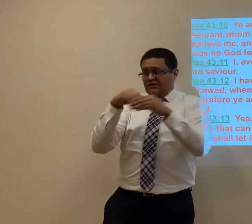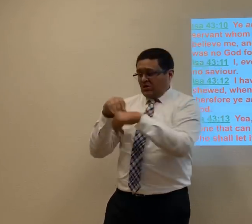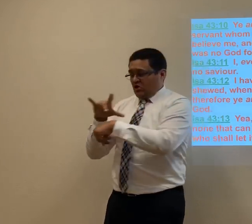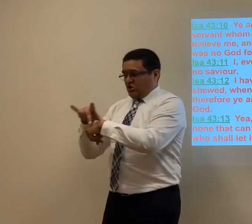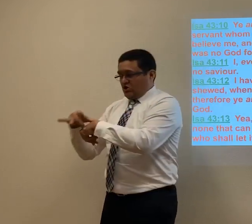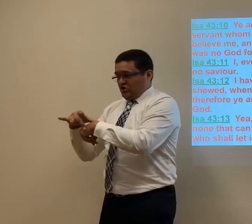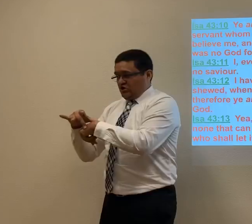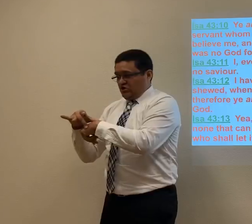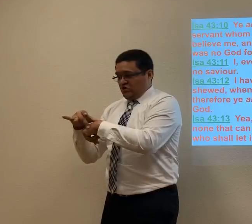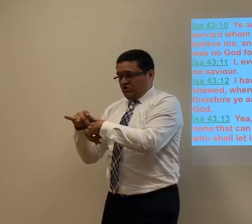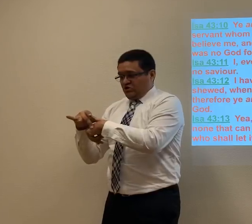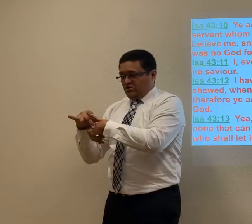in heaven and in earth.